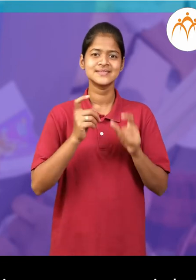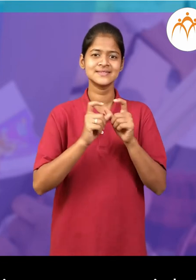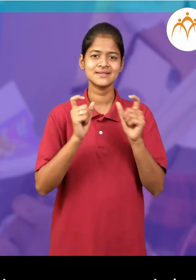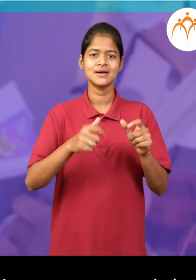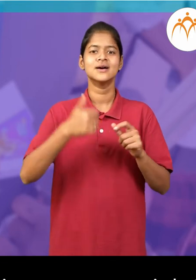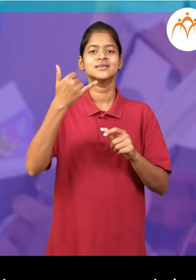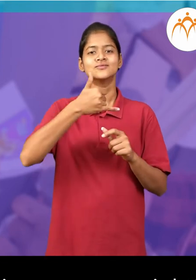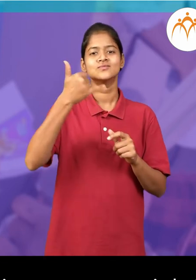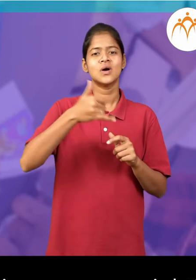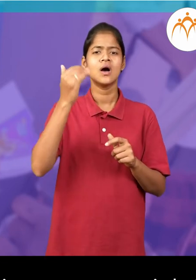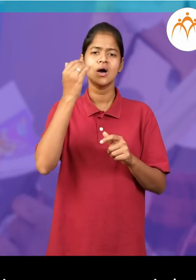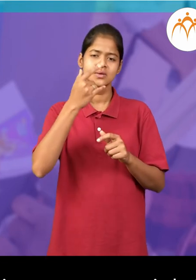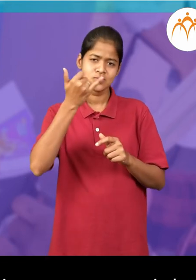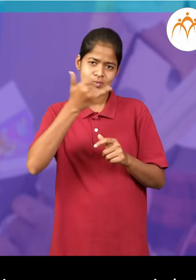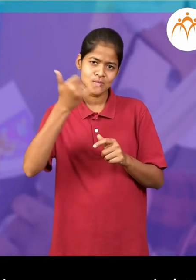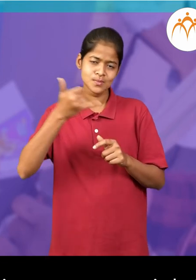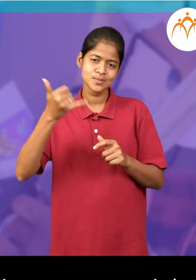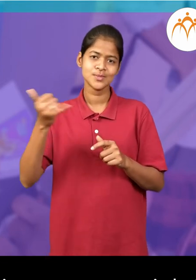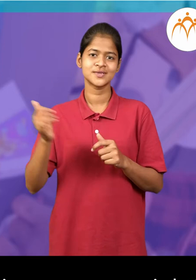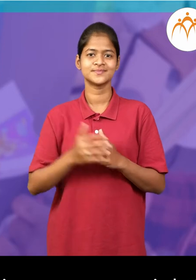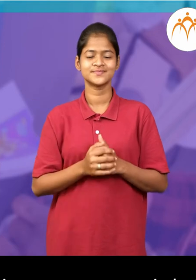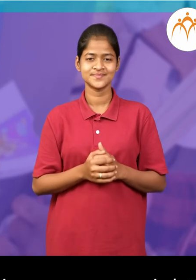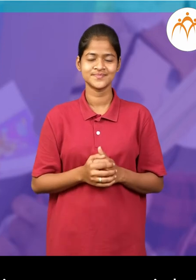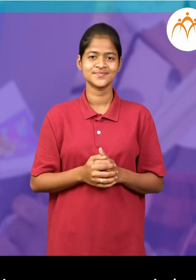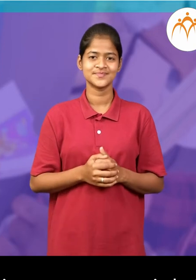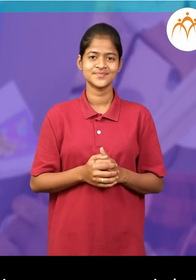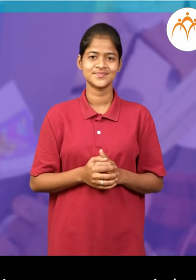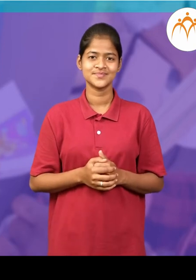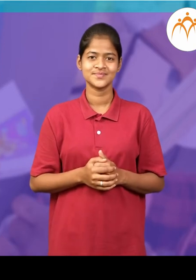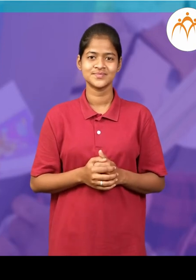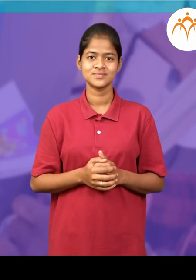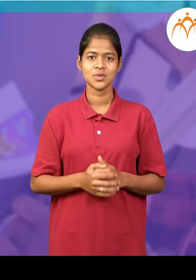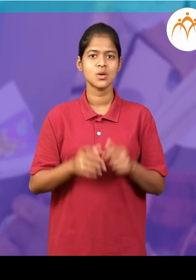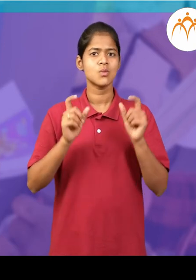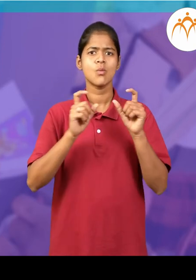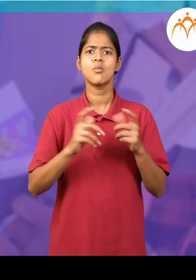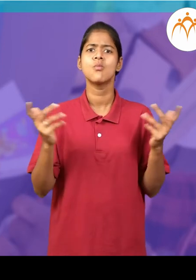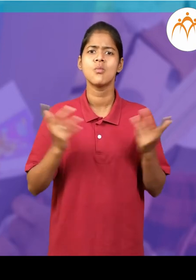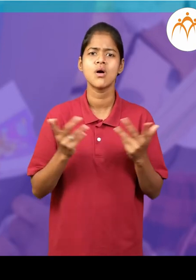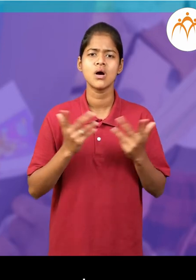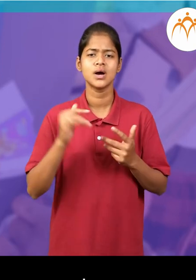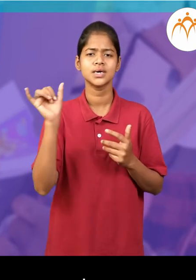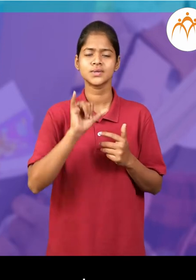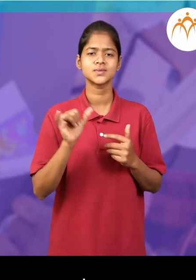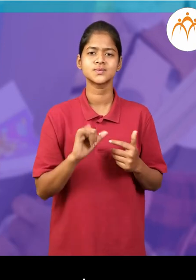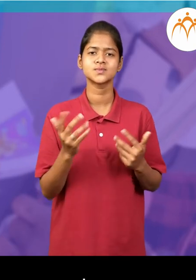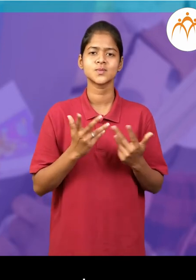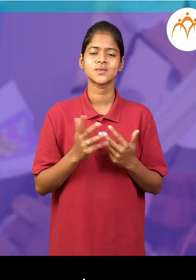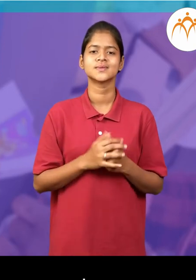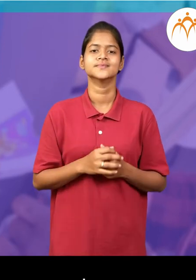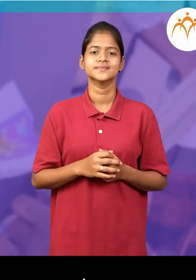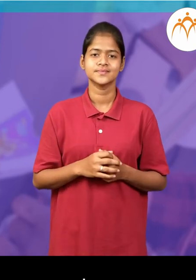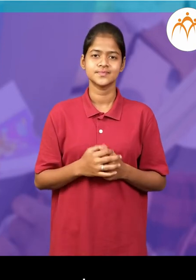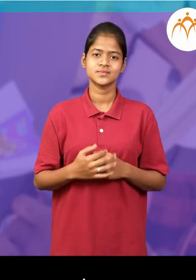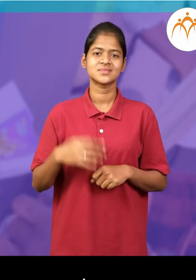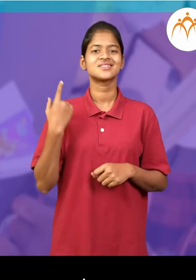have something common, right? What is it? Yes, they have